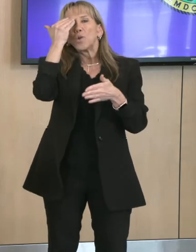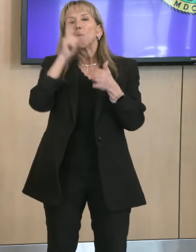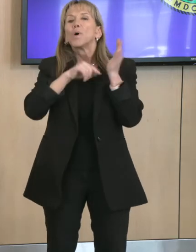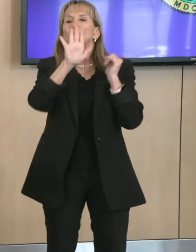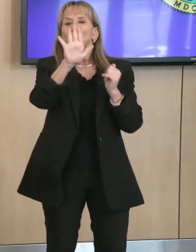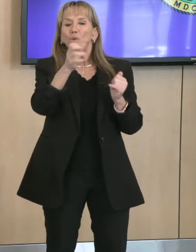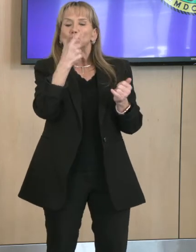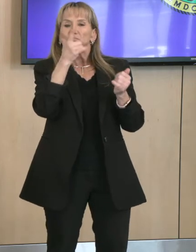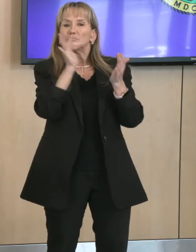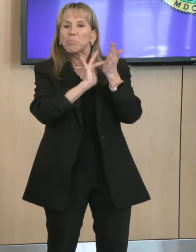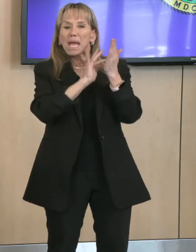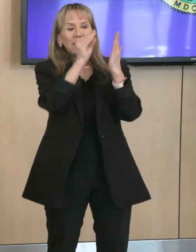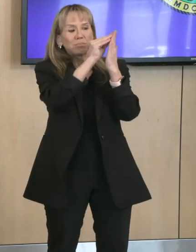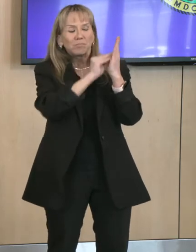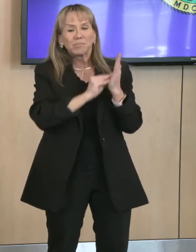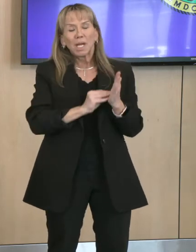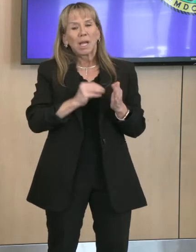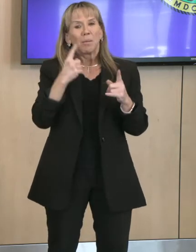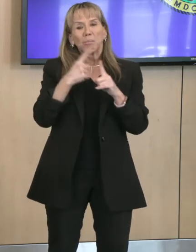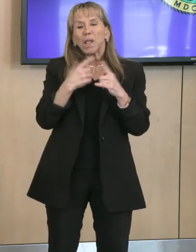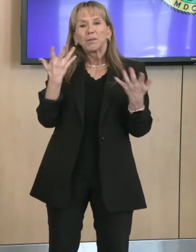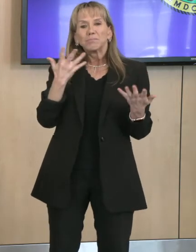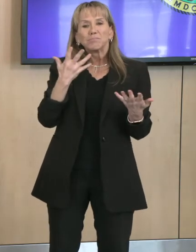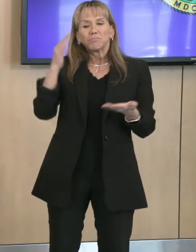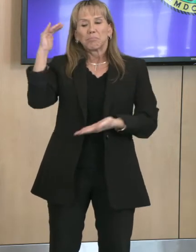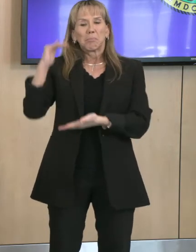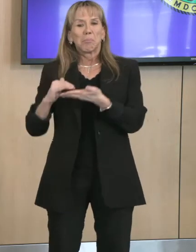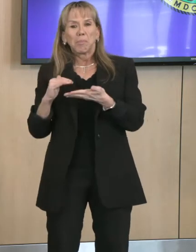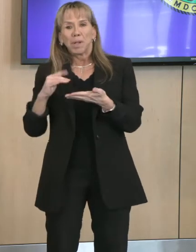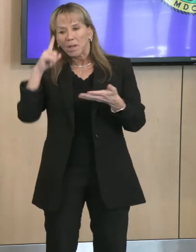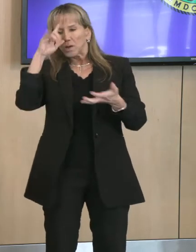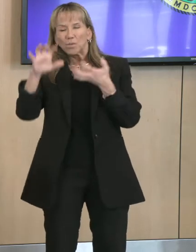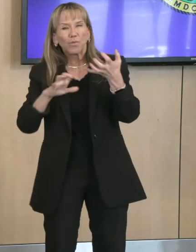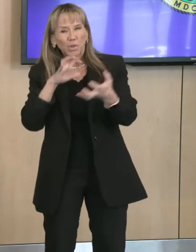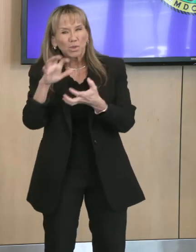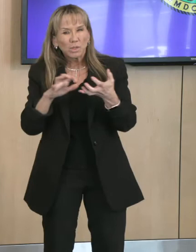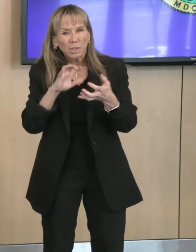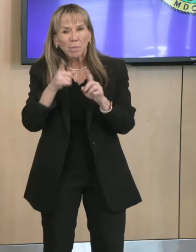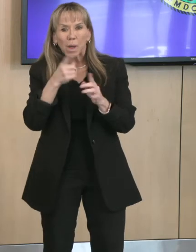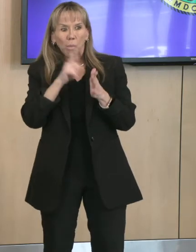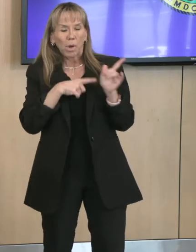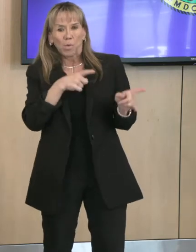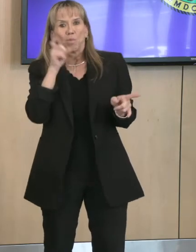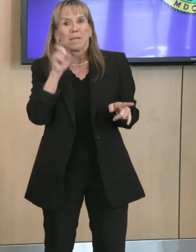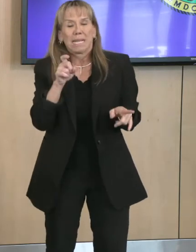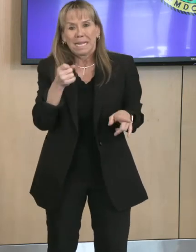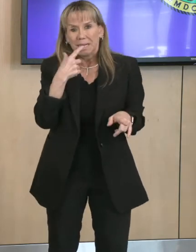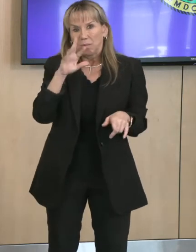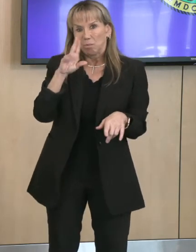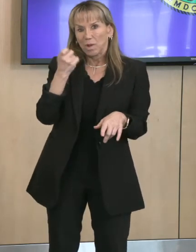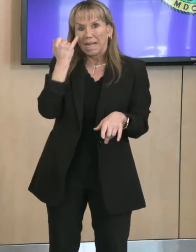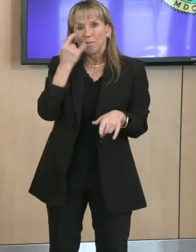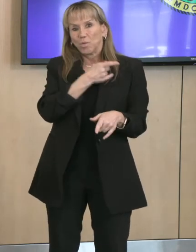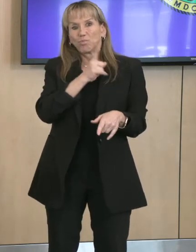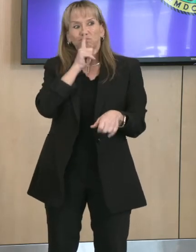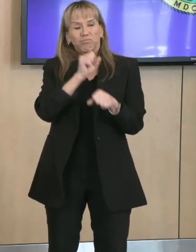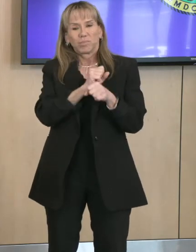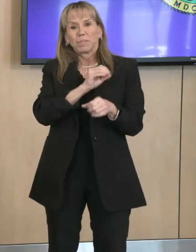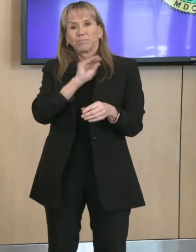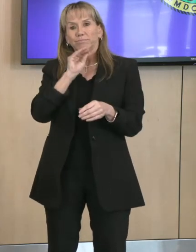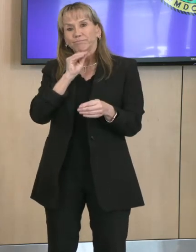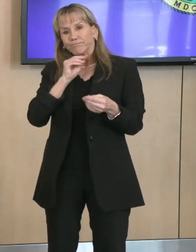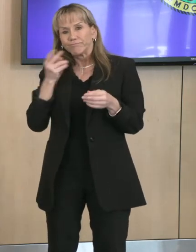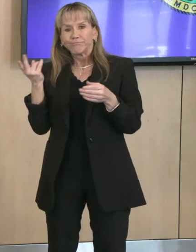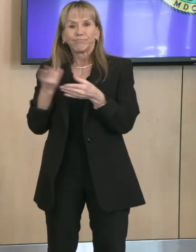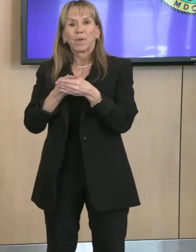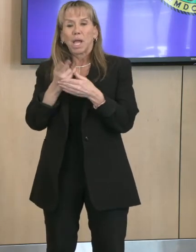help to alleviate any confusion regarding prescriptions that are needed if you are hospitalized. So thank you for